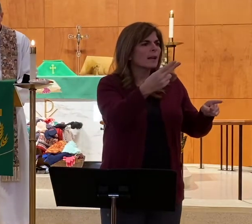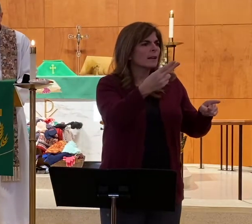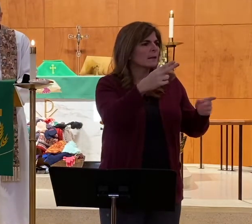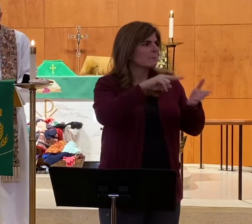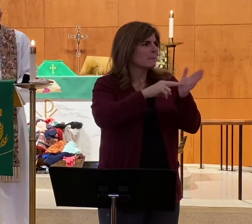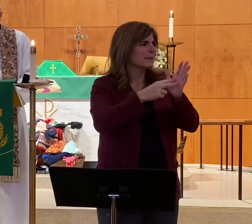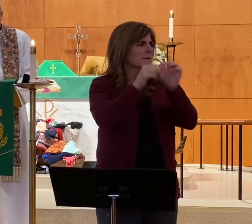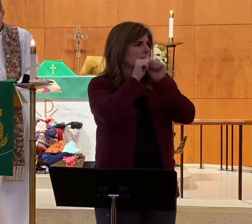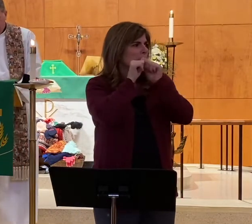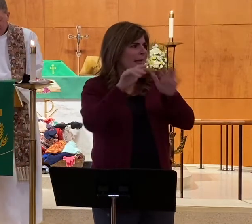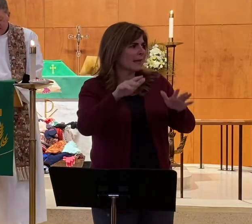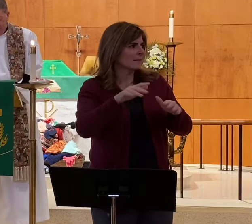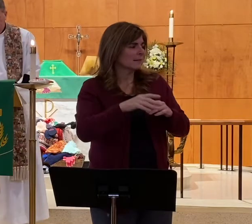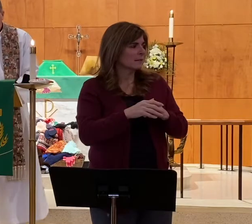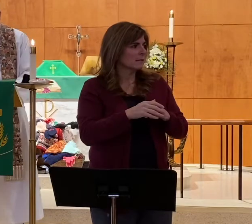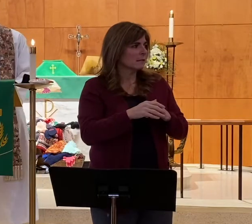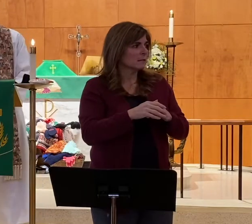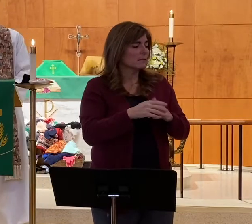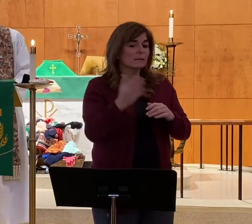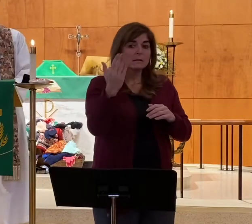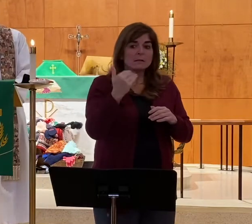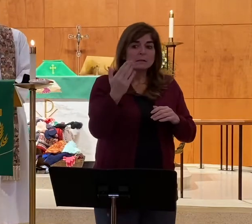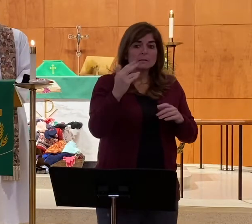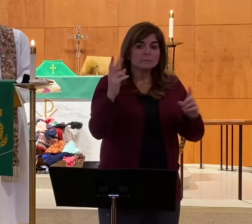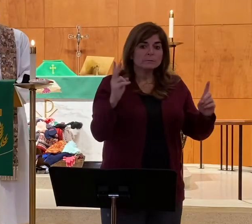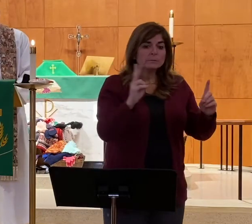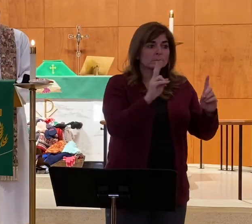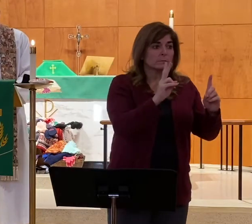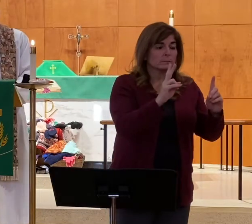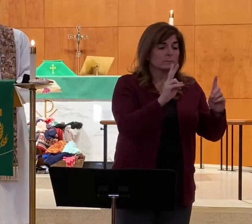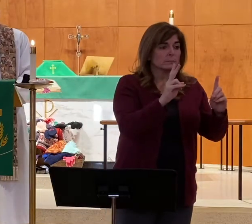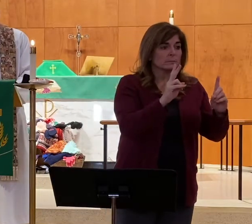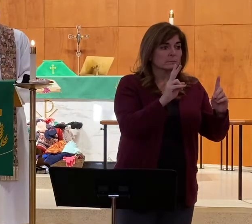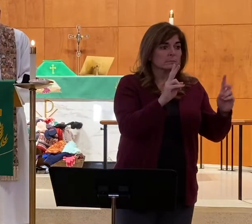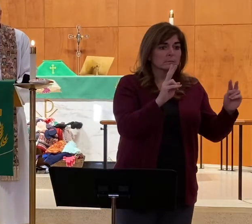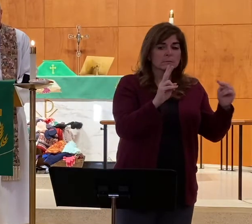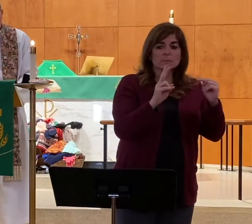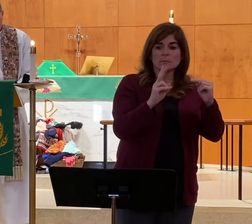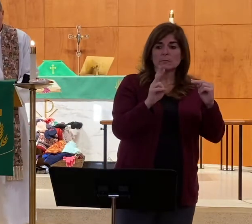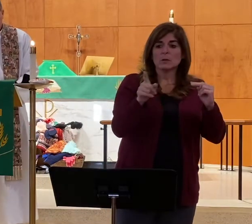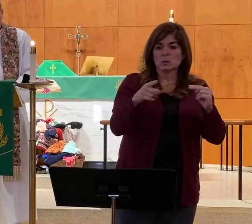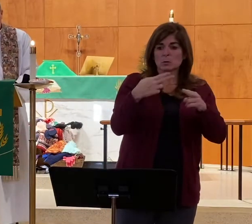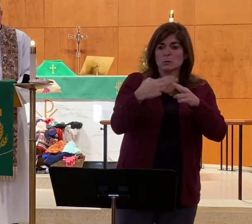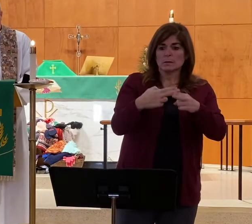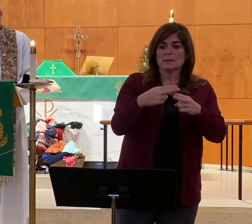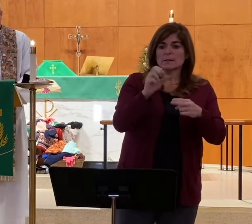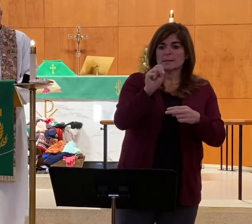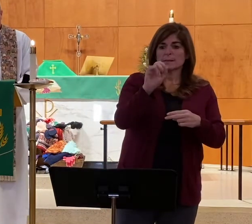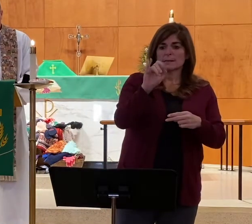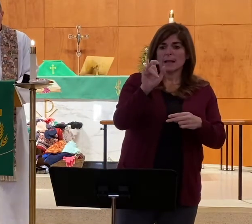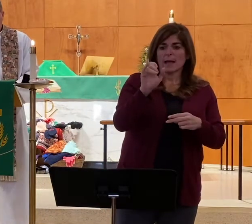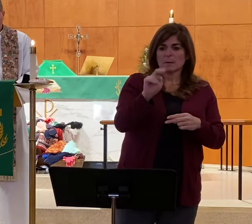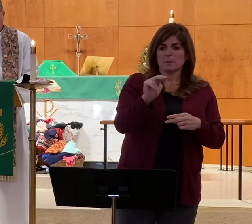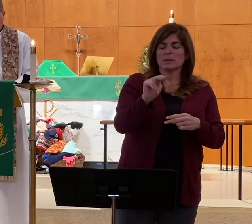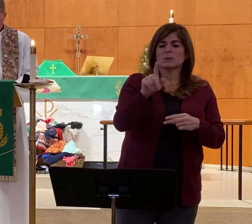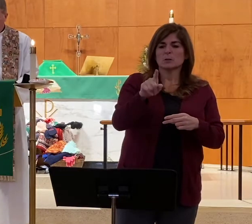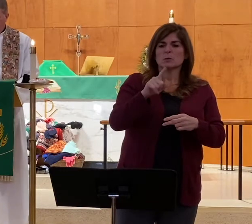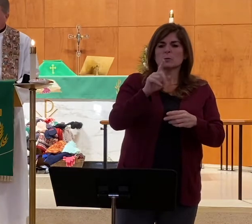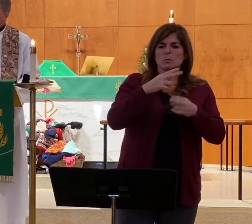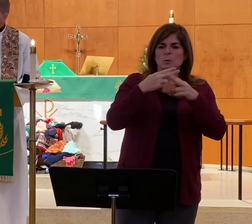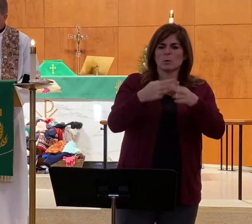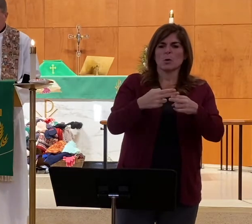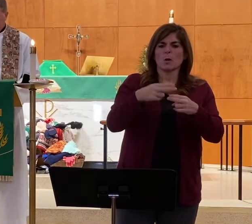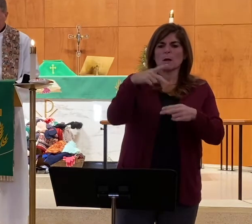anointed. He brought Simon to Jesus, who looked at him and said, "You are Simon, son of John. You are